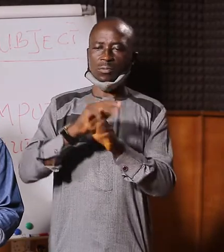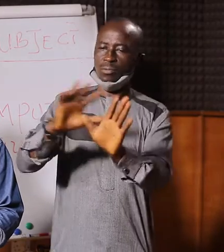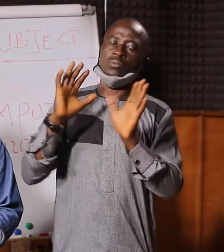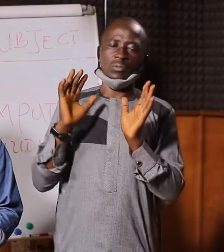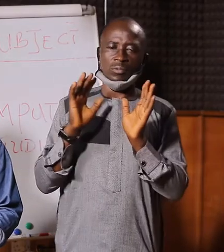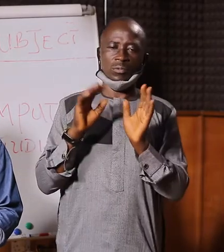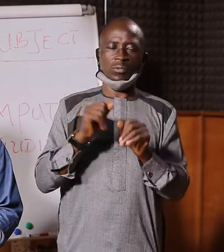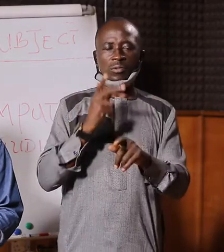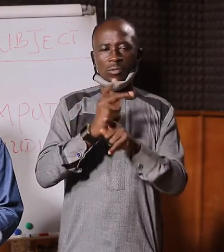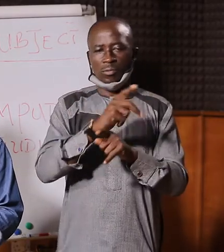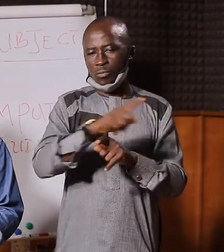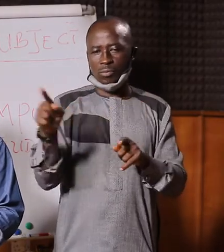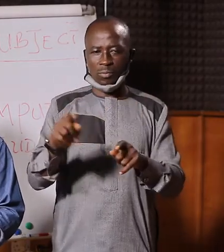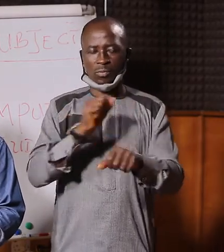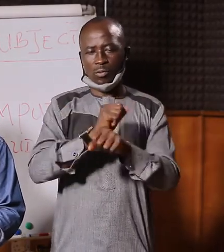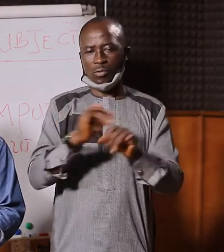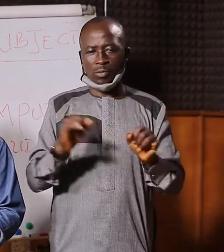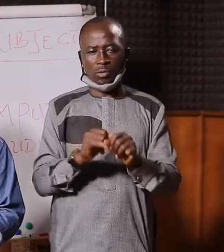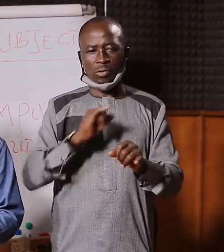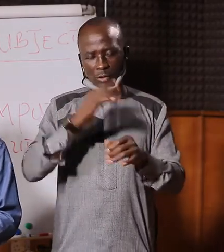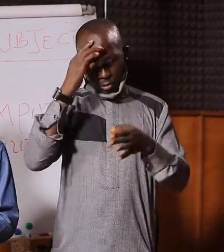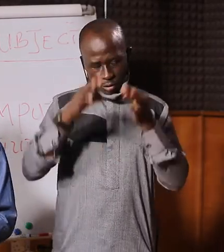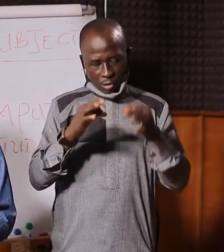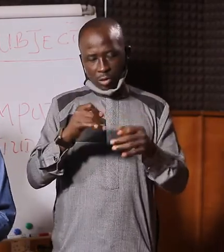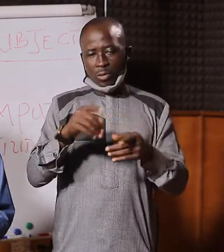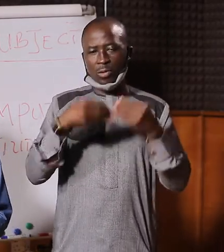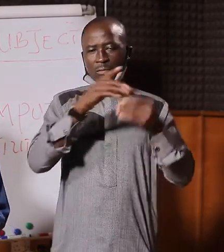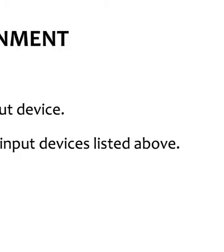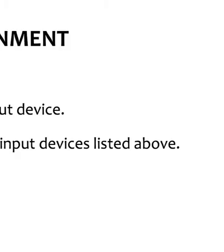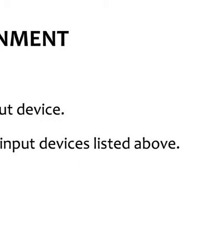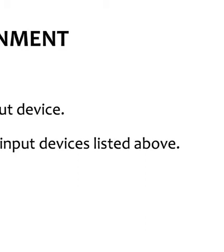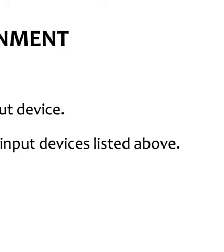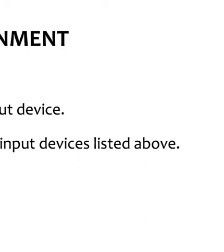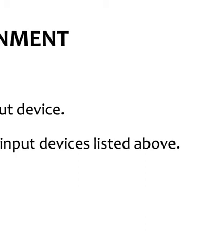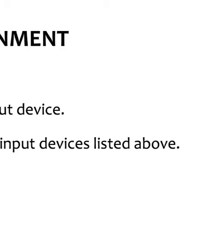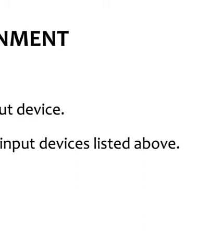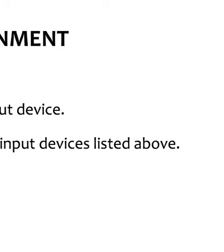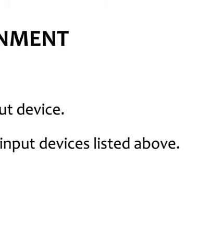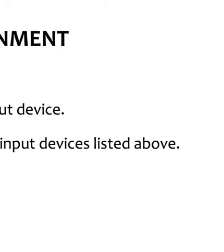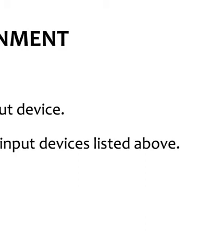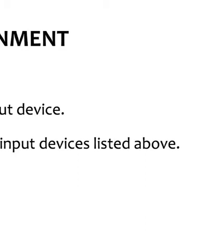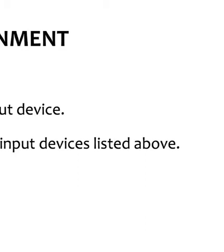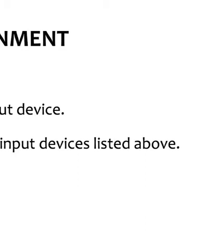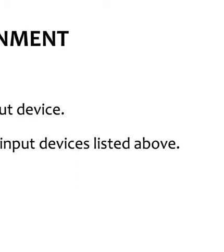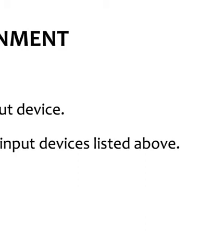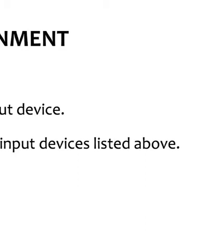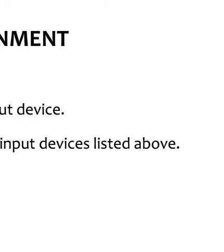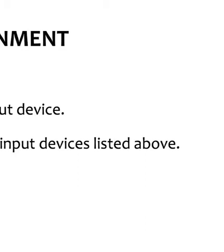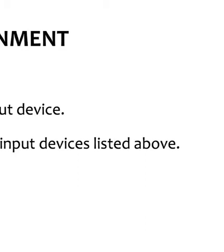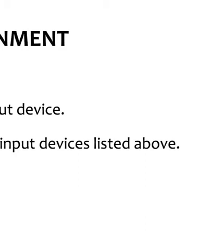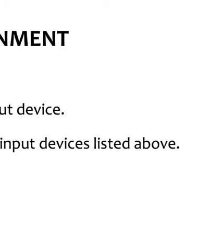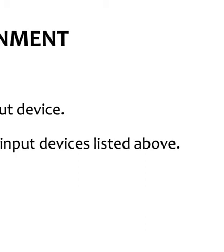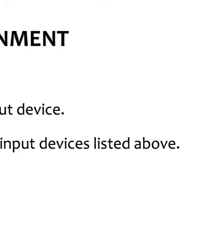want to keep you working. So I decided to leave you with an assignment. Number one assignment is, what is an input